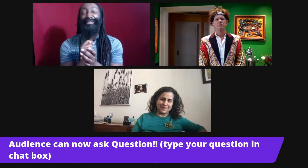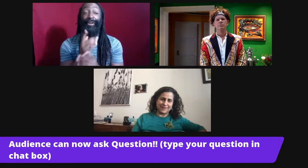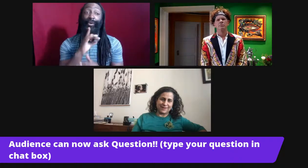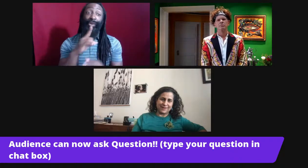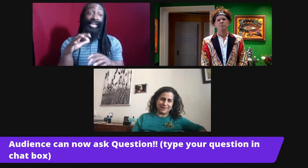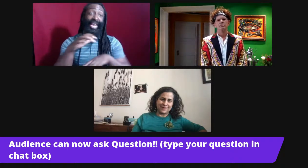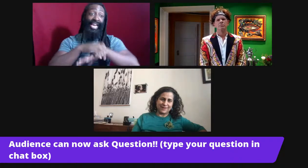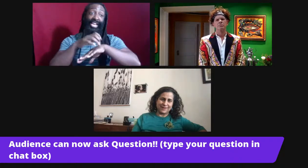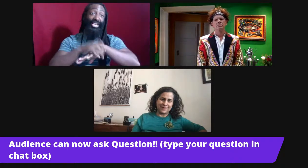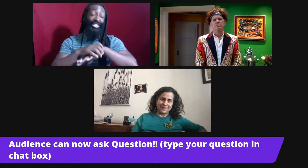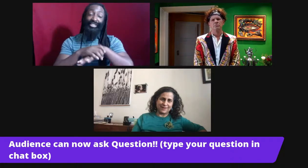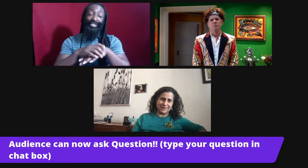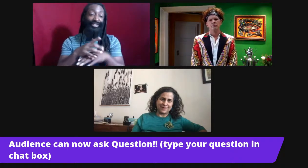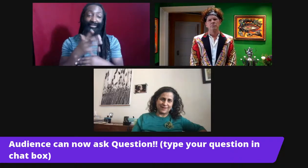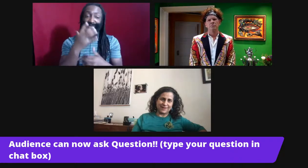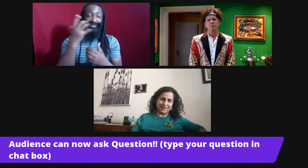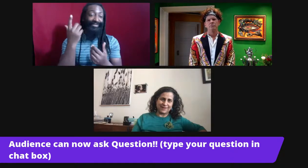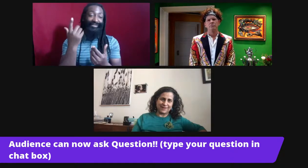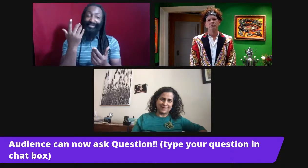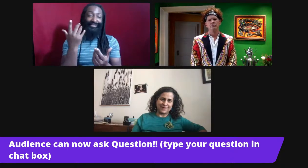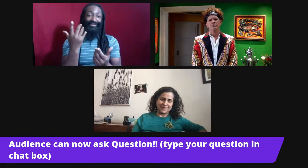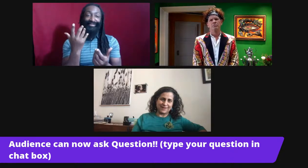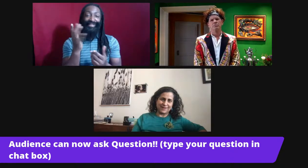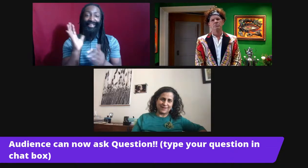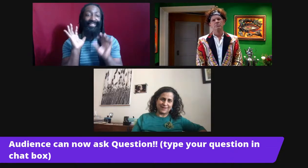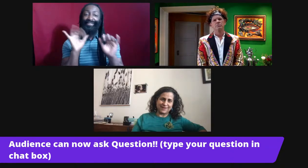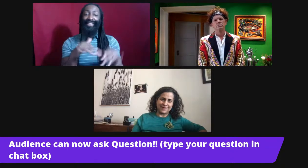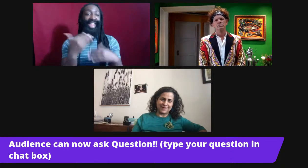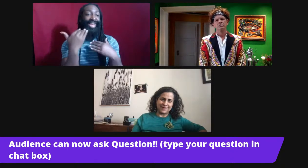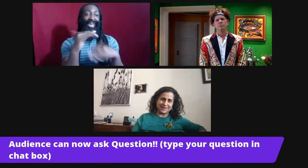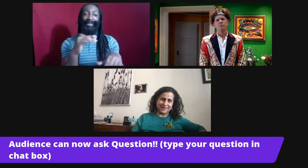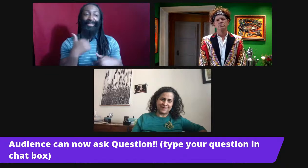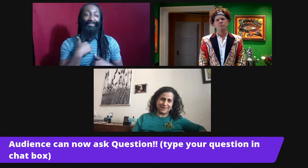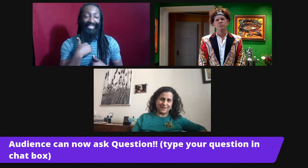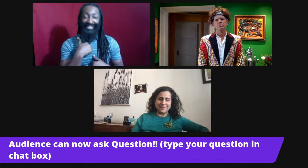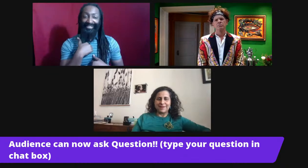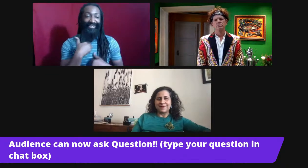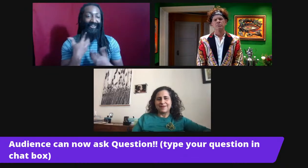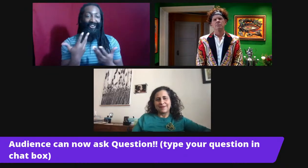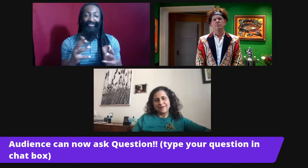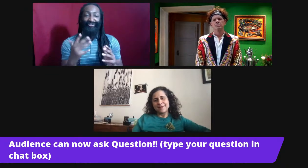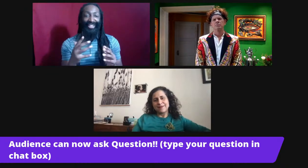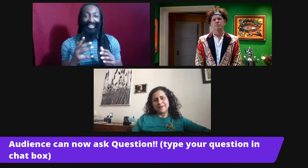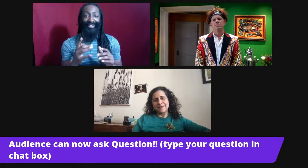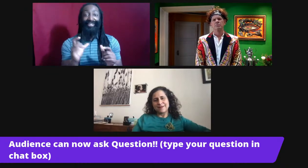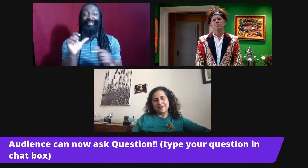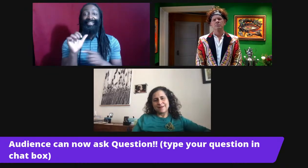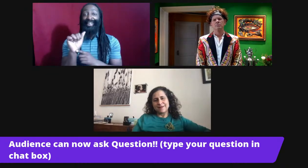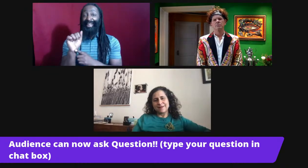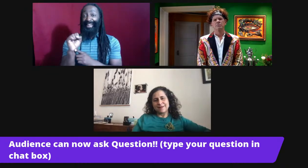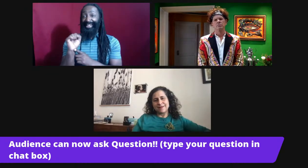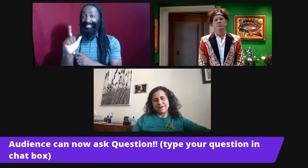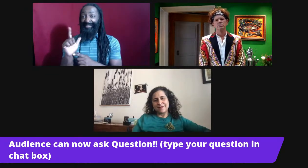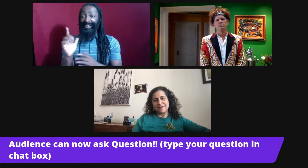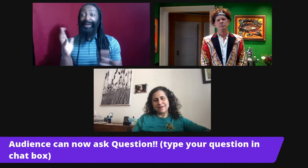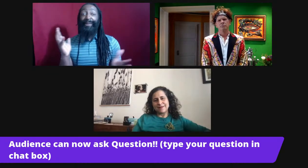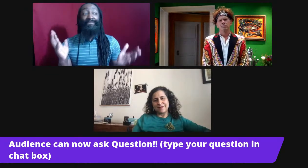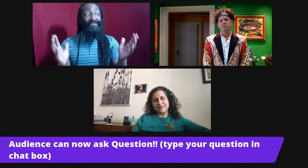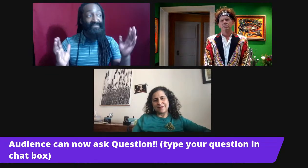in being able to express myself, but movement, you know, people understand, you know, words limit